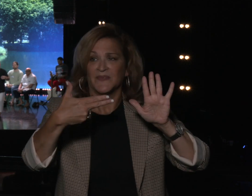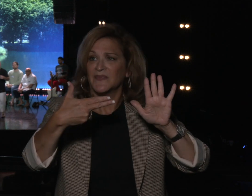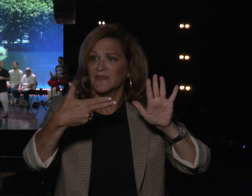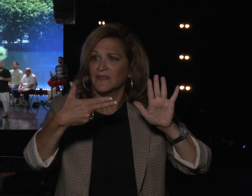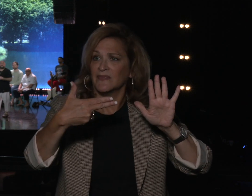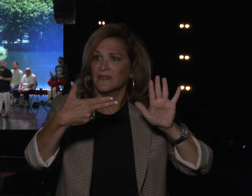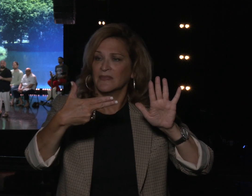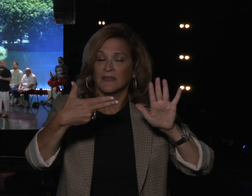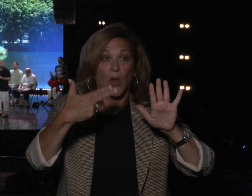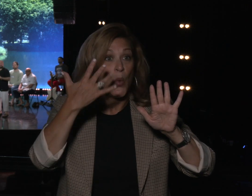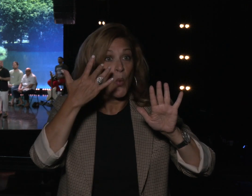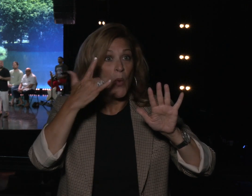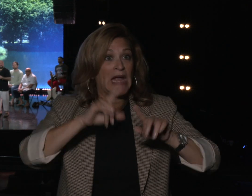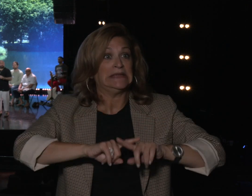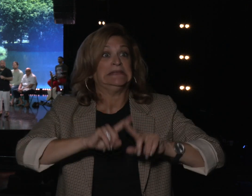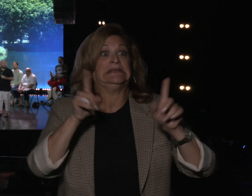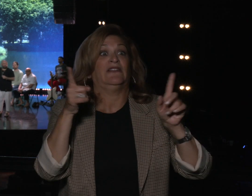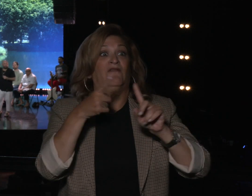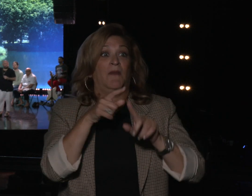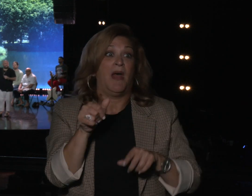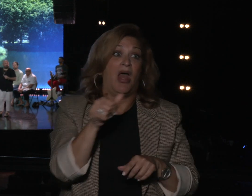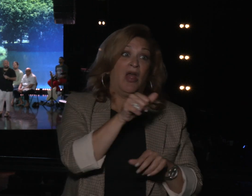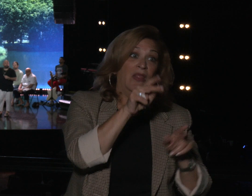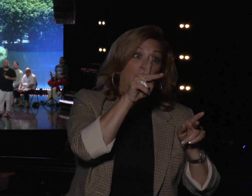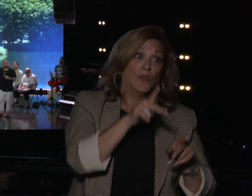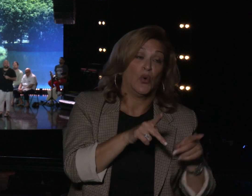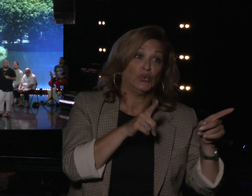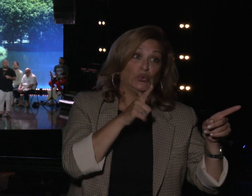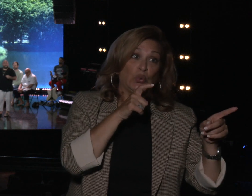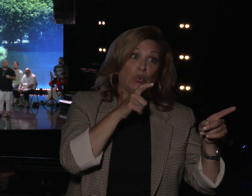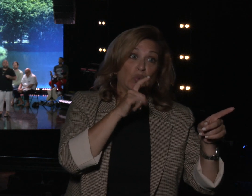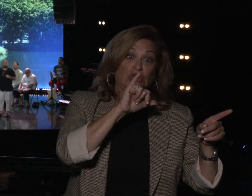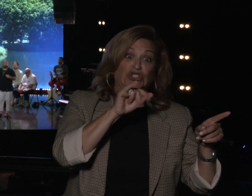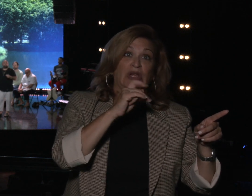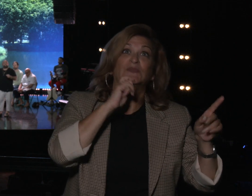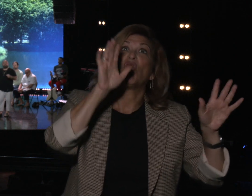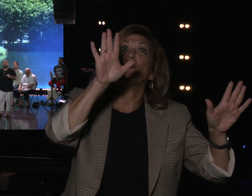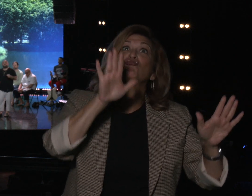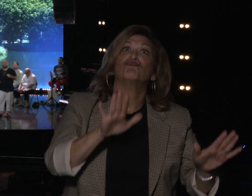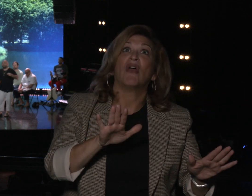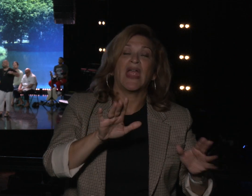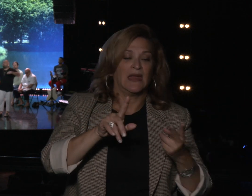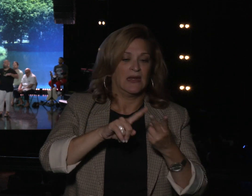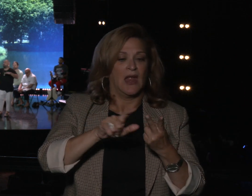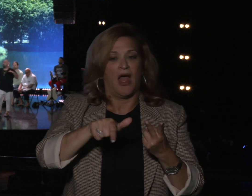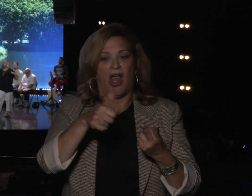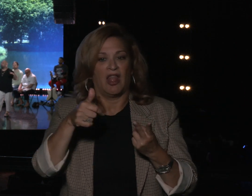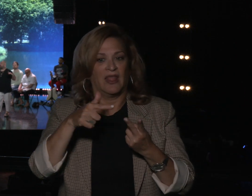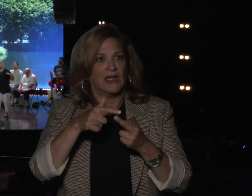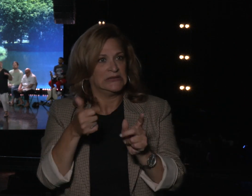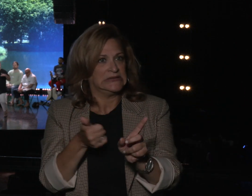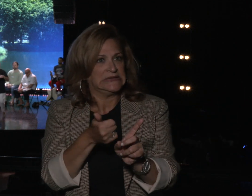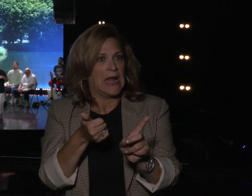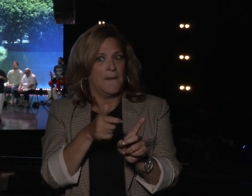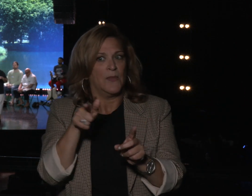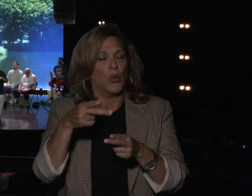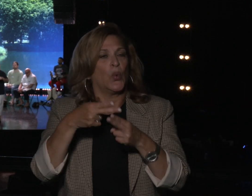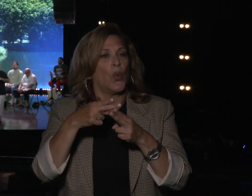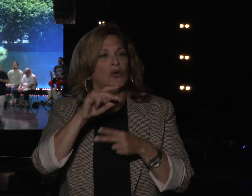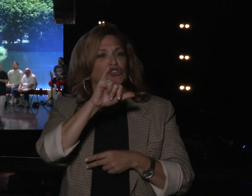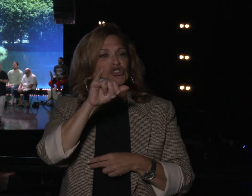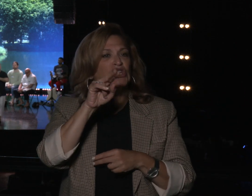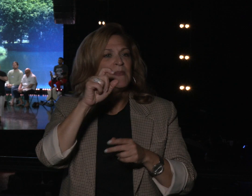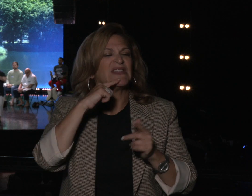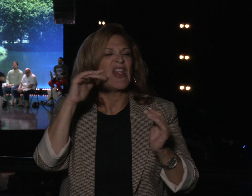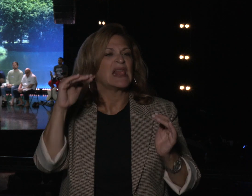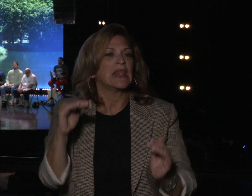to differentiate you from another disciple that's called James the Great, and he's called James the Less. We don't know why he's called James the Less.